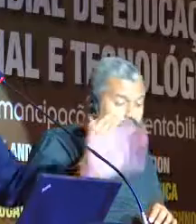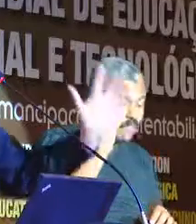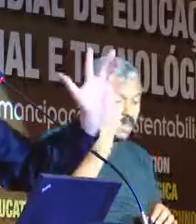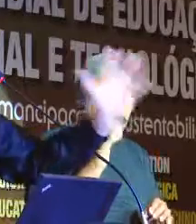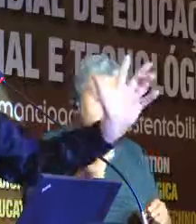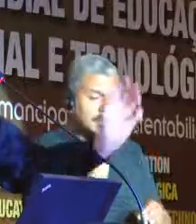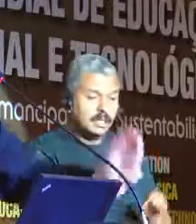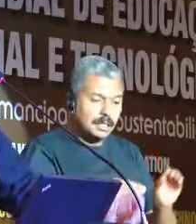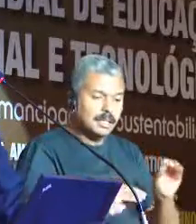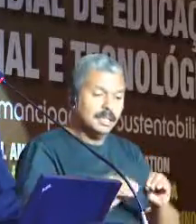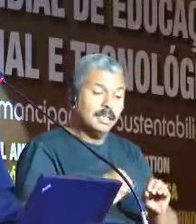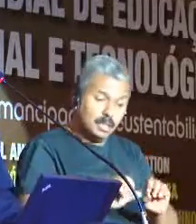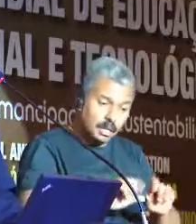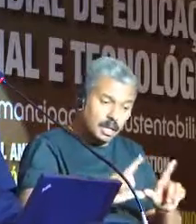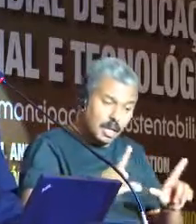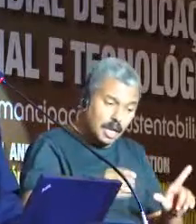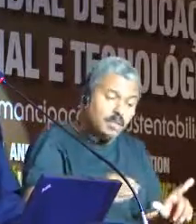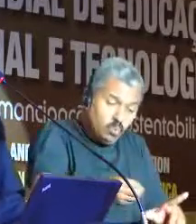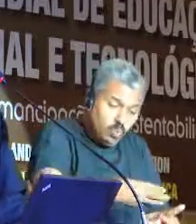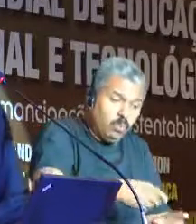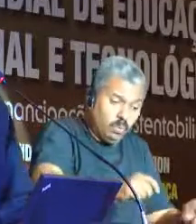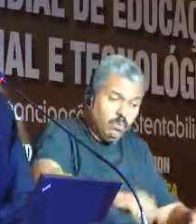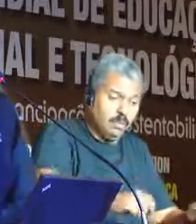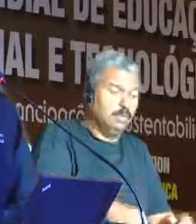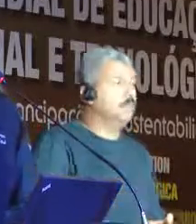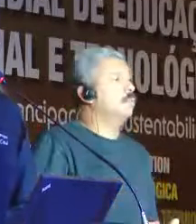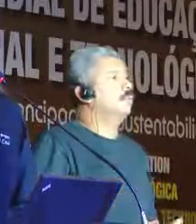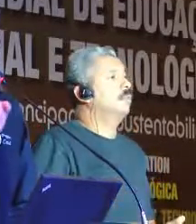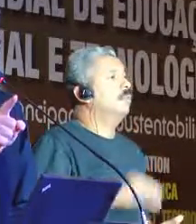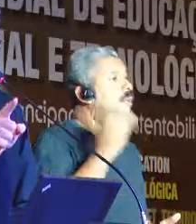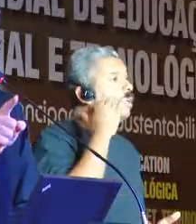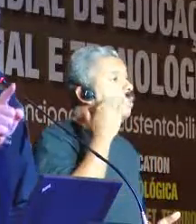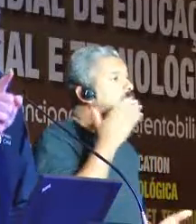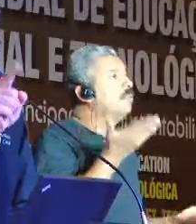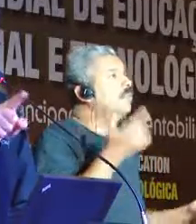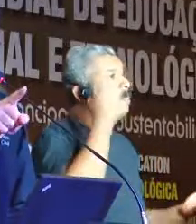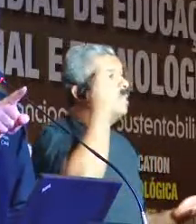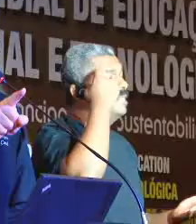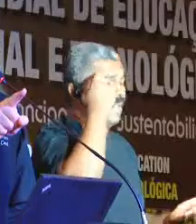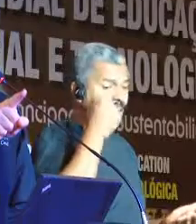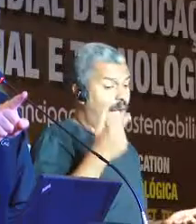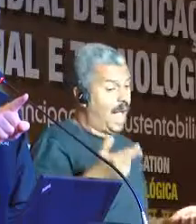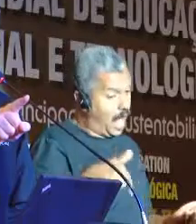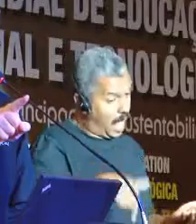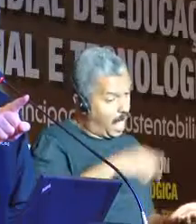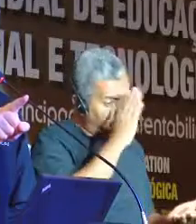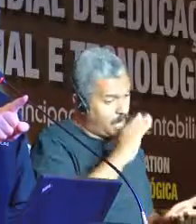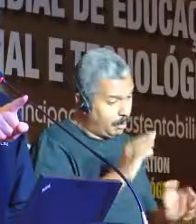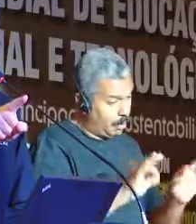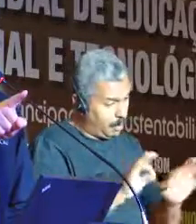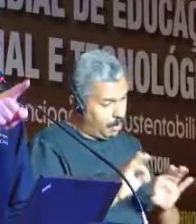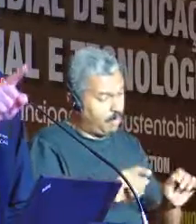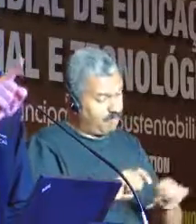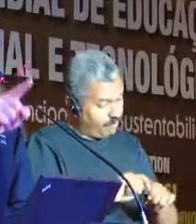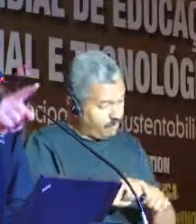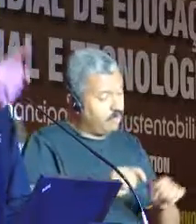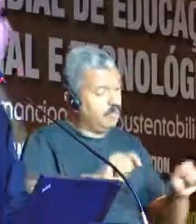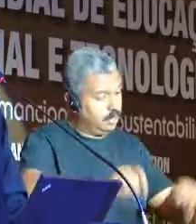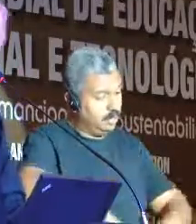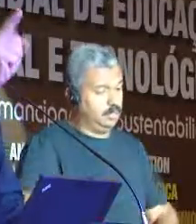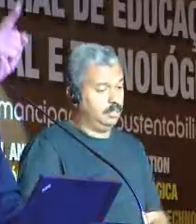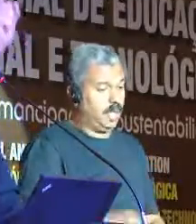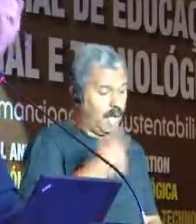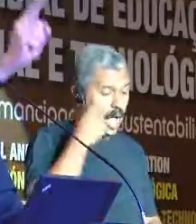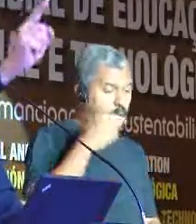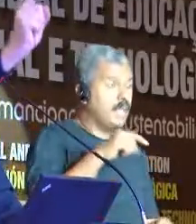Products that could be manufactured in Brazil and giving jobs to people in Brazil, and products